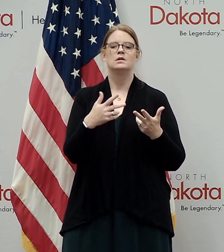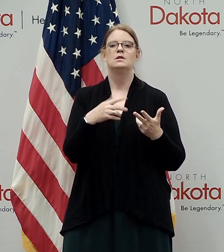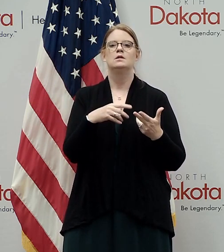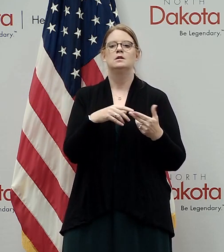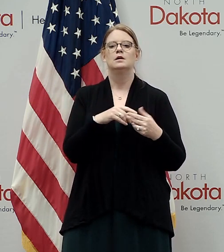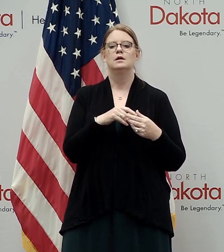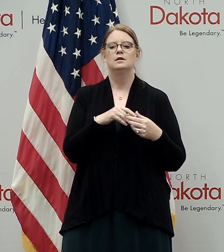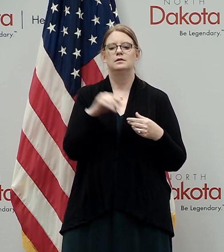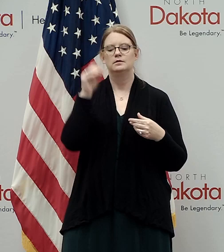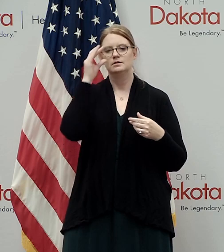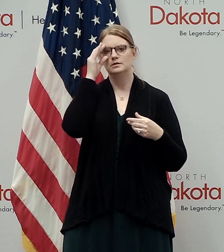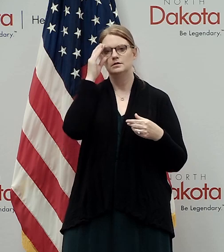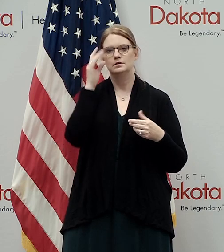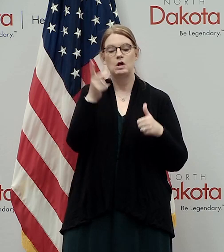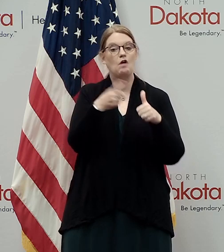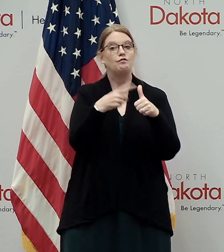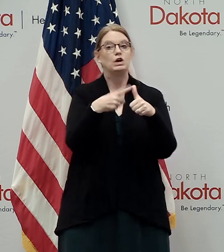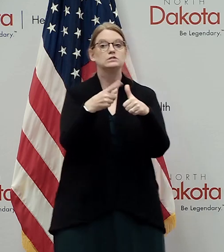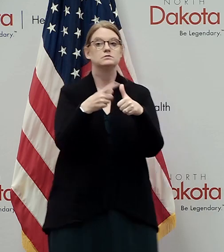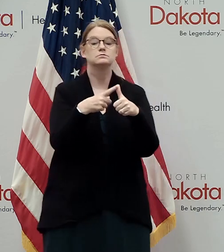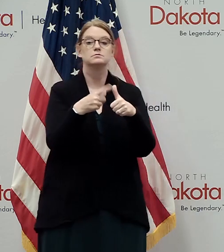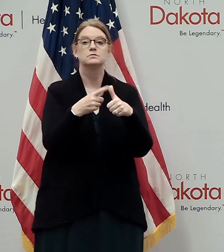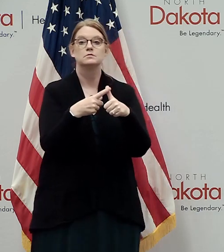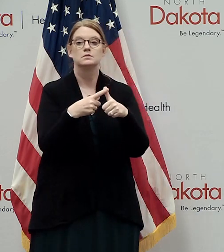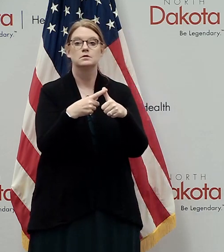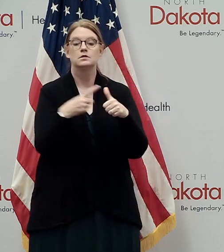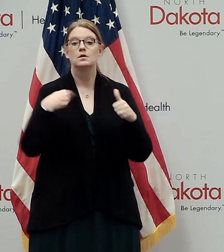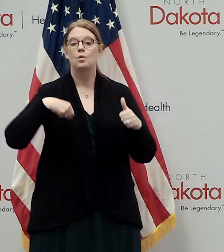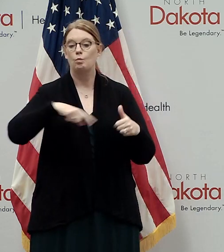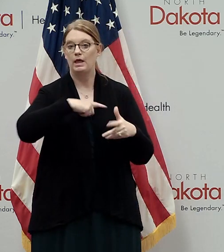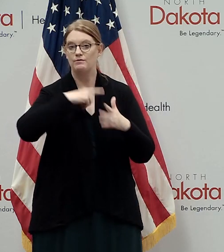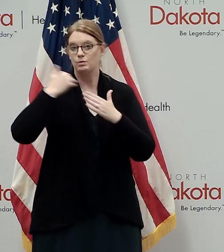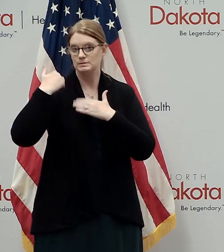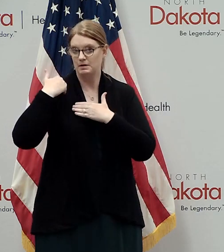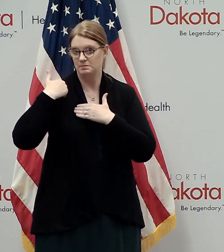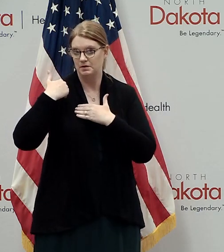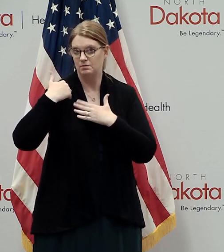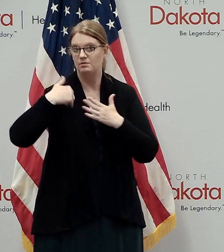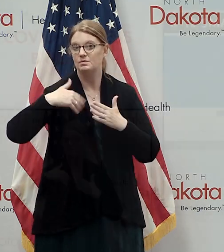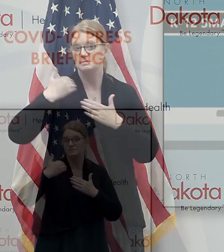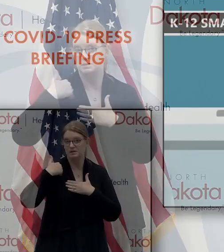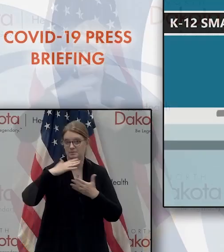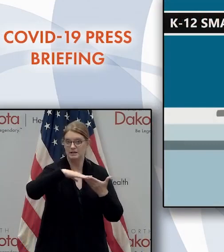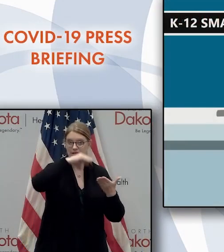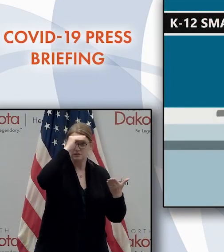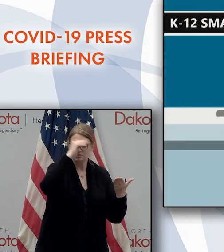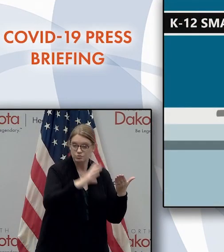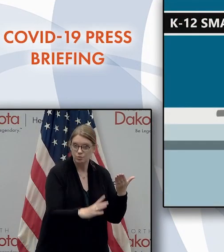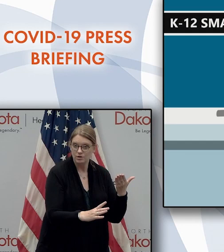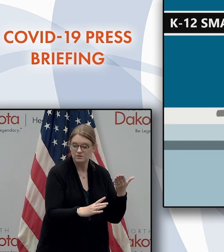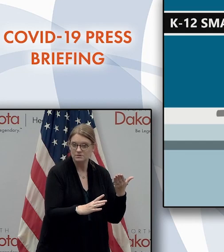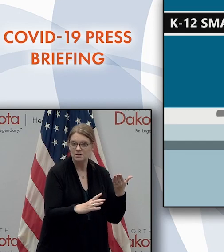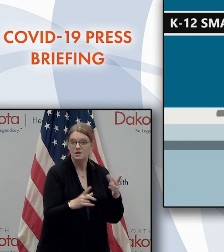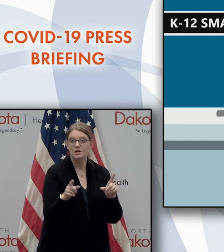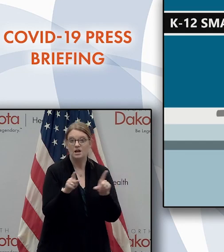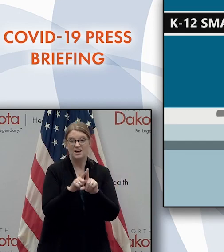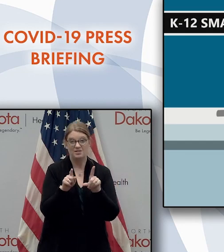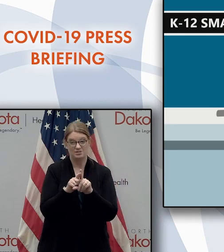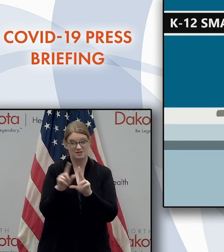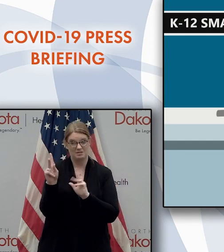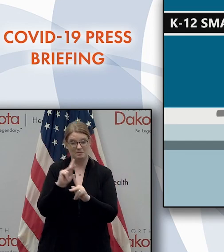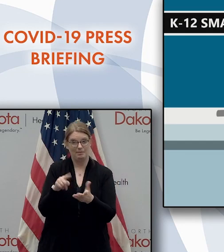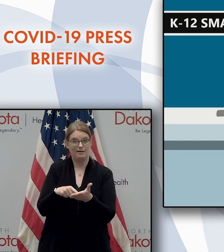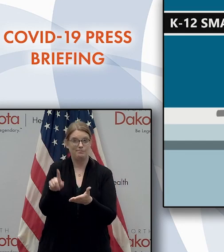principles, which is first and foremost, we have a responsibility. We have a responsibility to the students and we have a responsibility to the